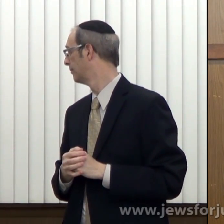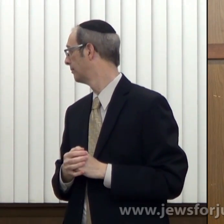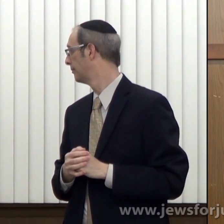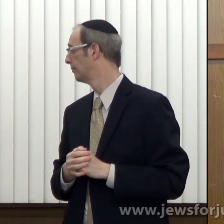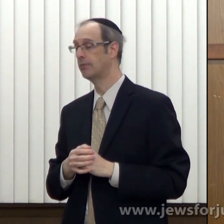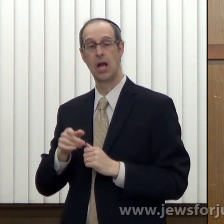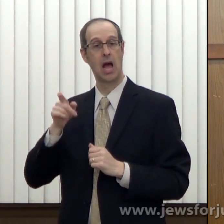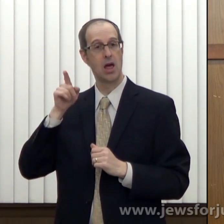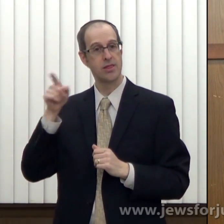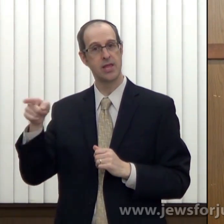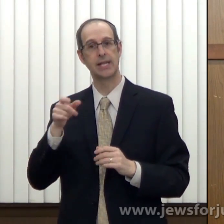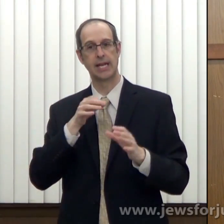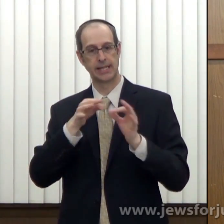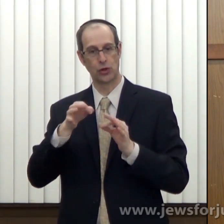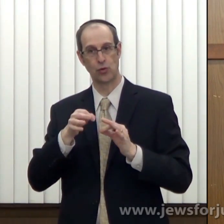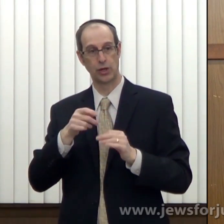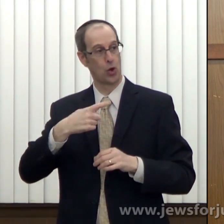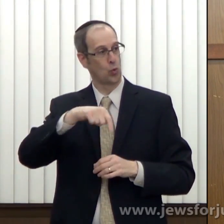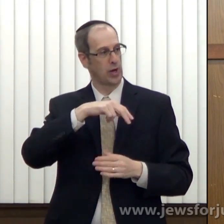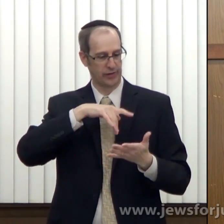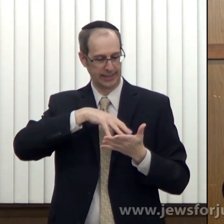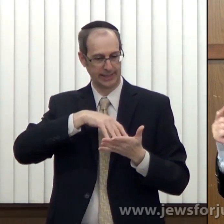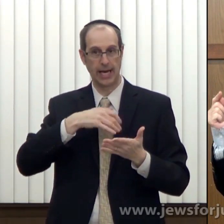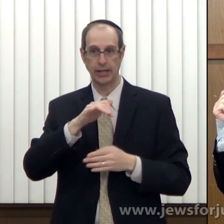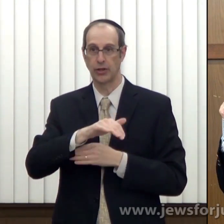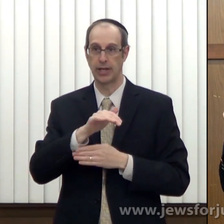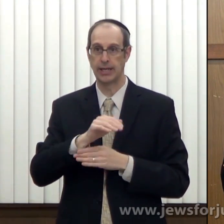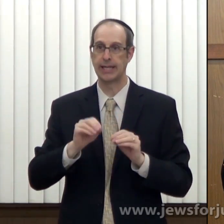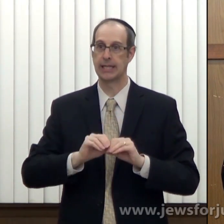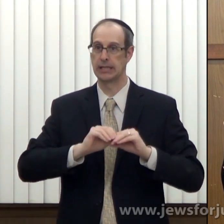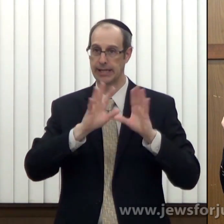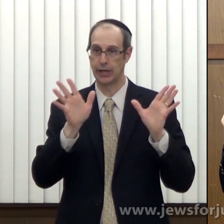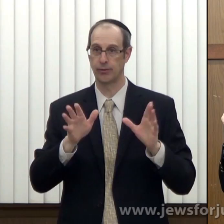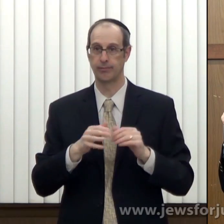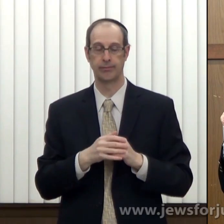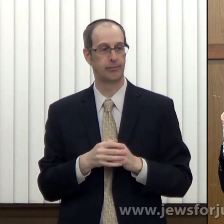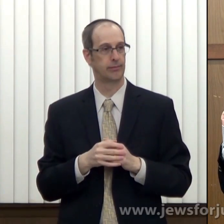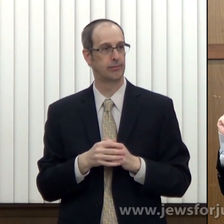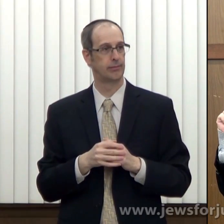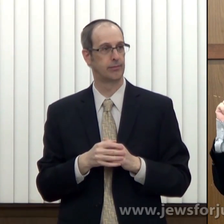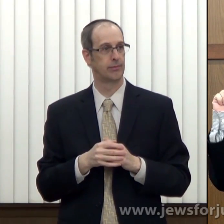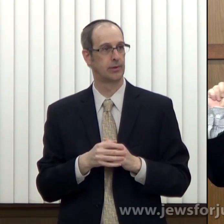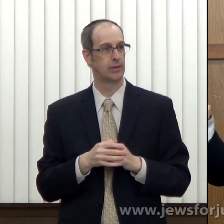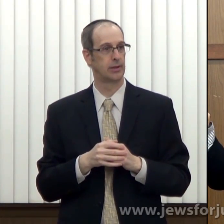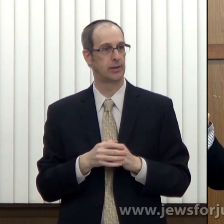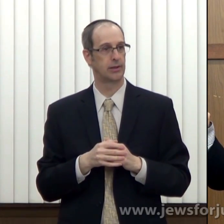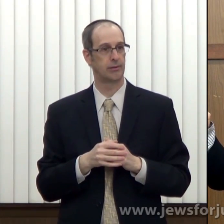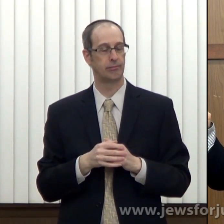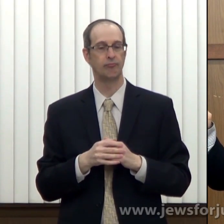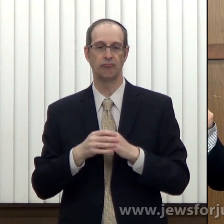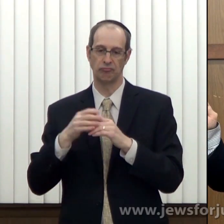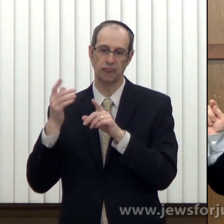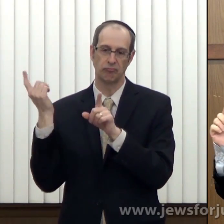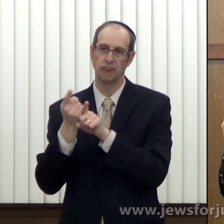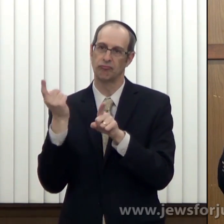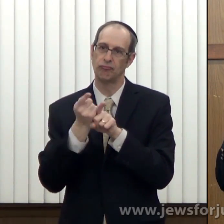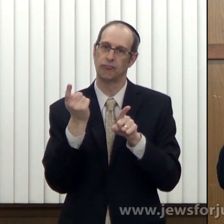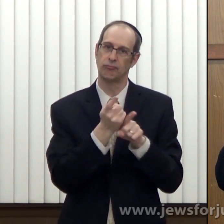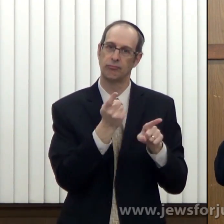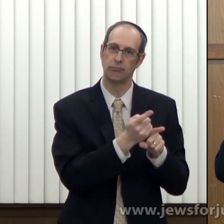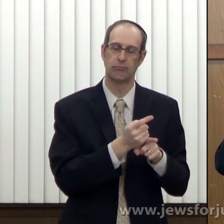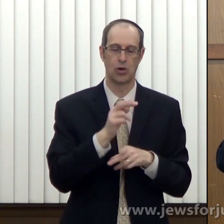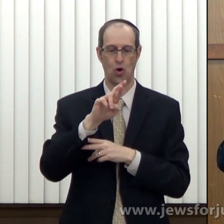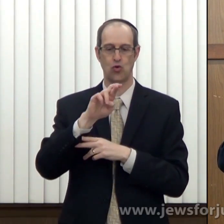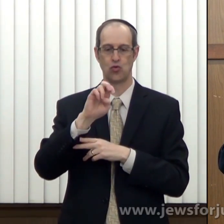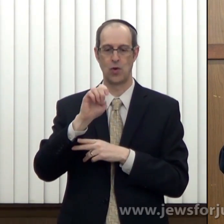this description that we've studied tonight is clear and consistent. Now this is